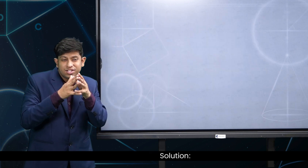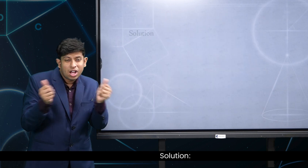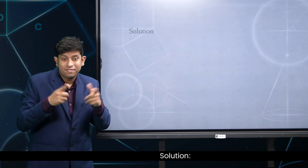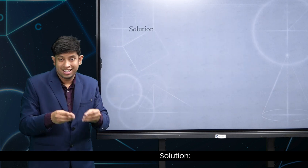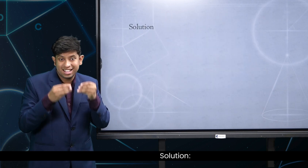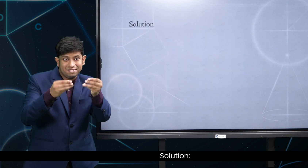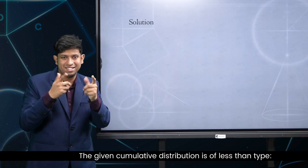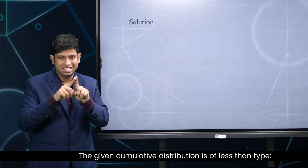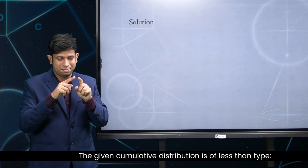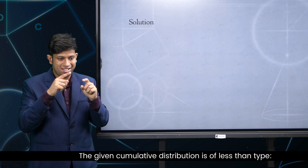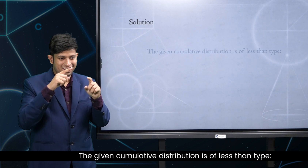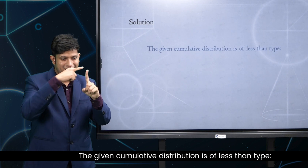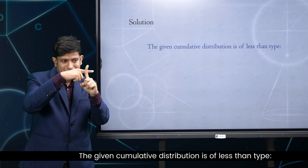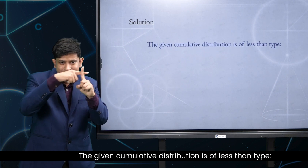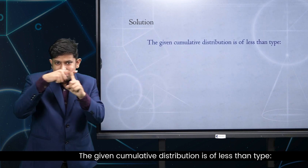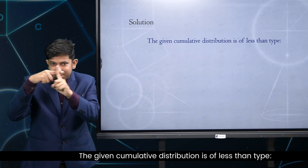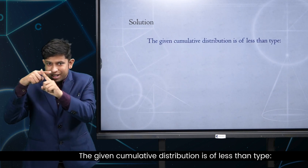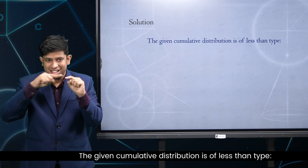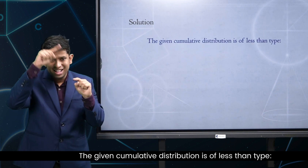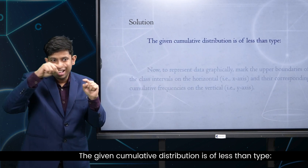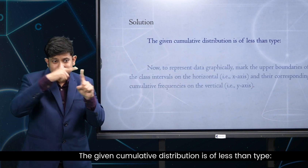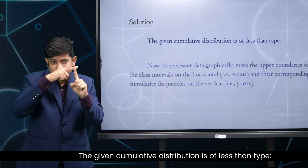Solution. The given cumulative distribution is of less than type.